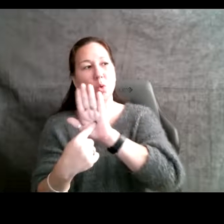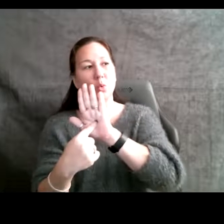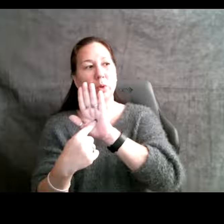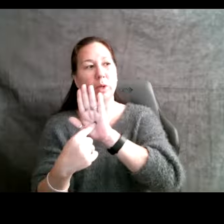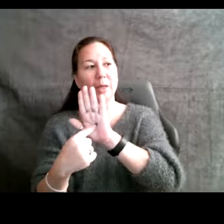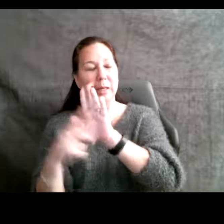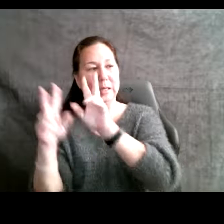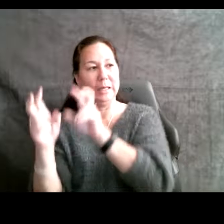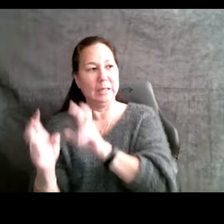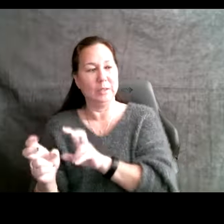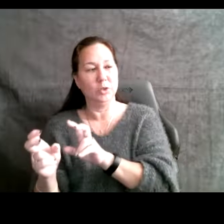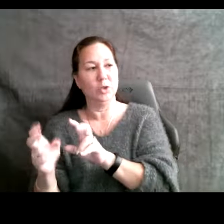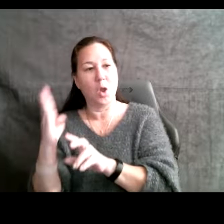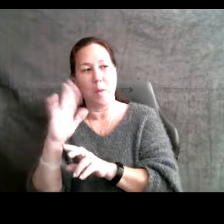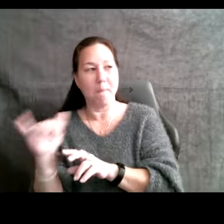matter?